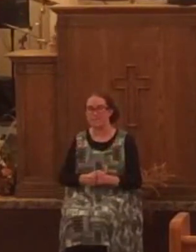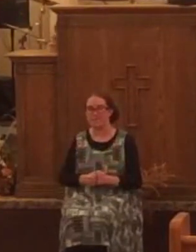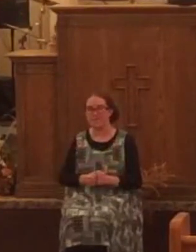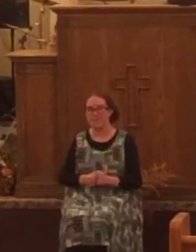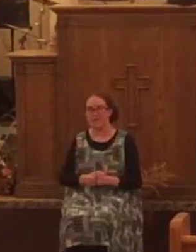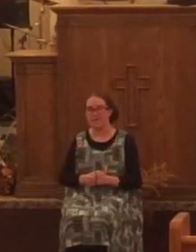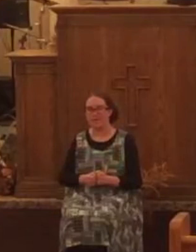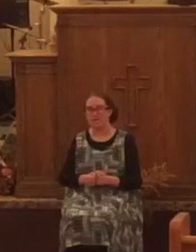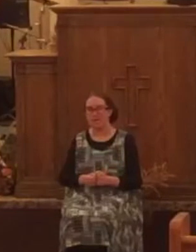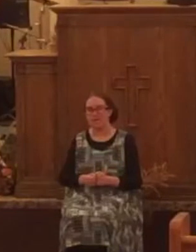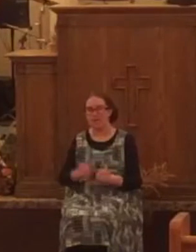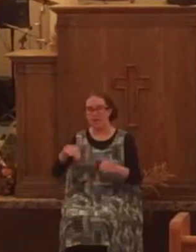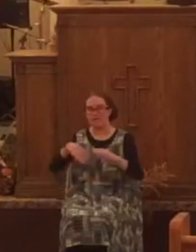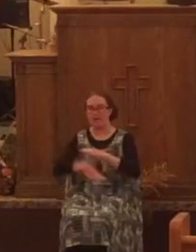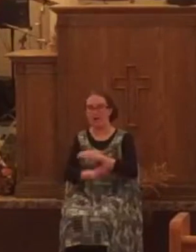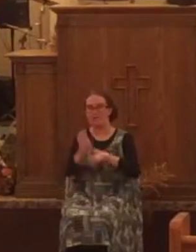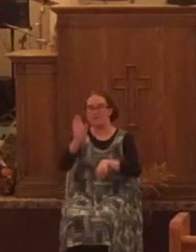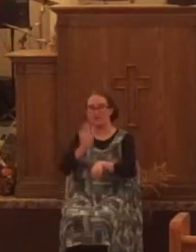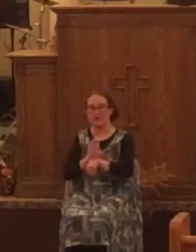I got in church.